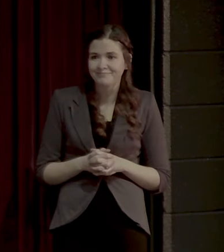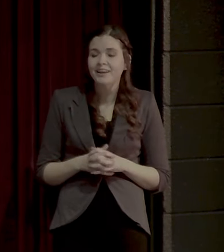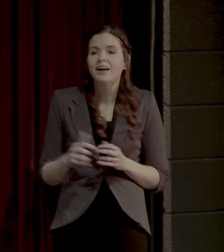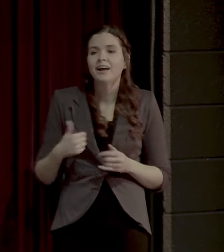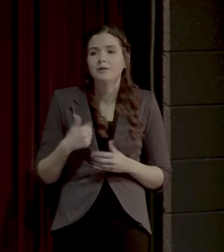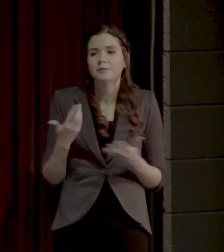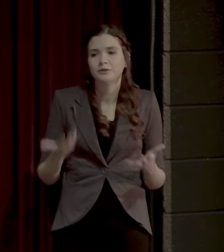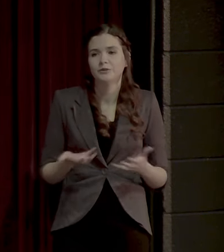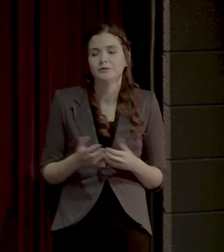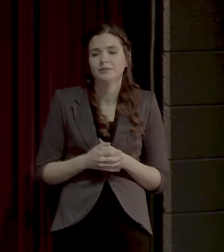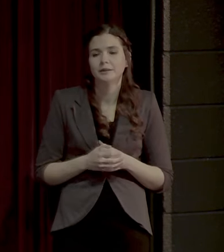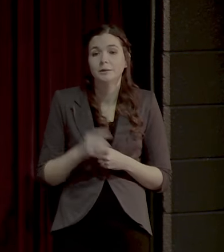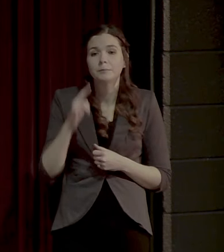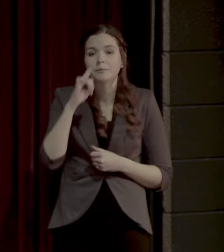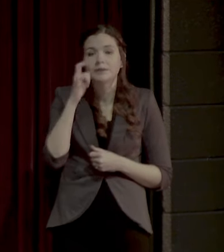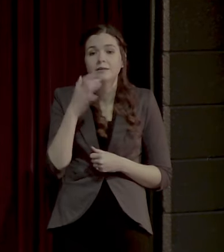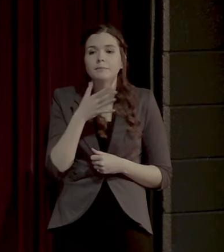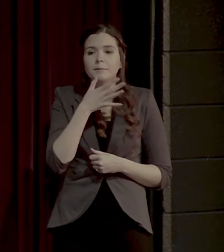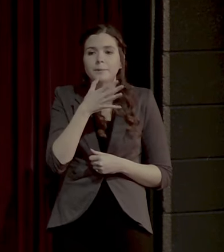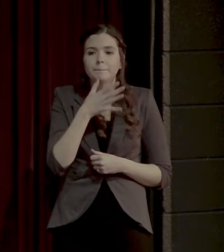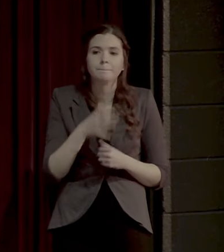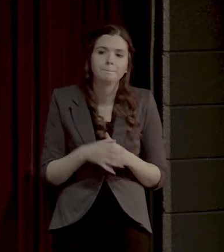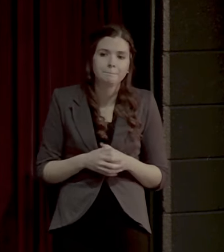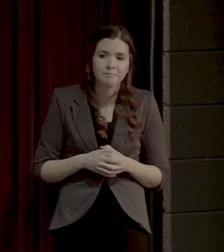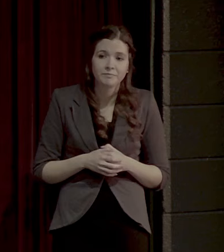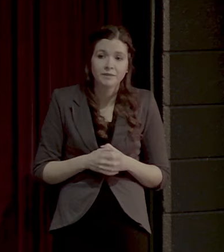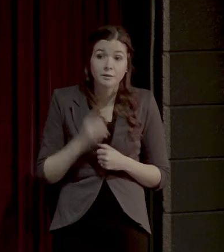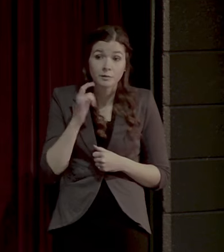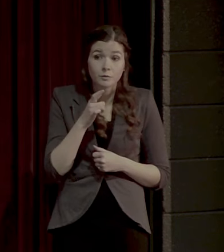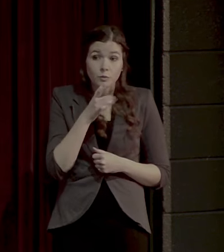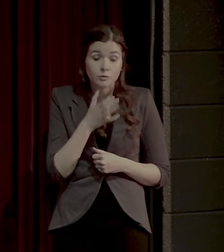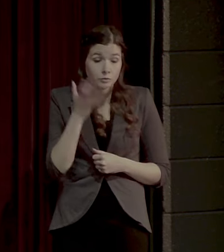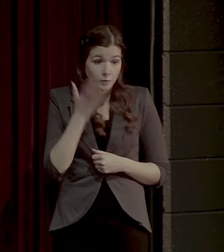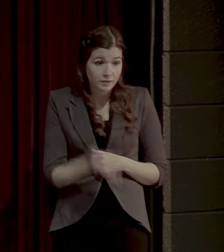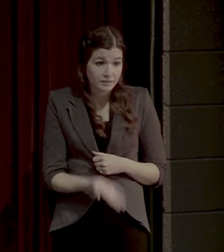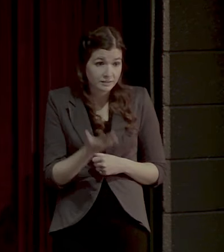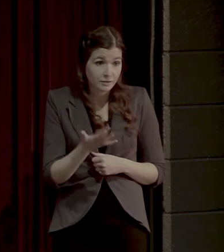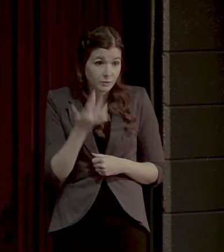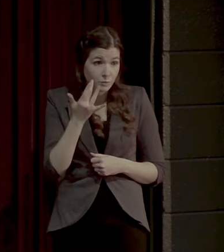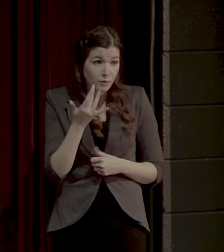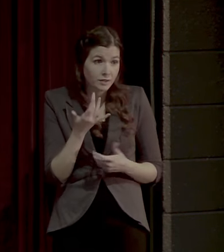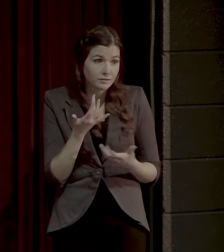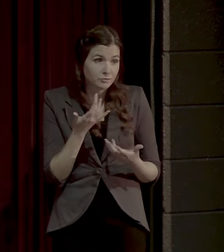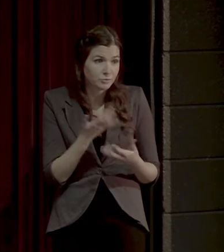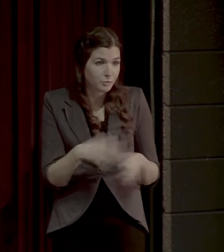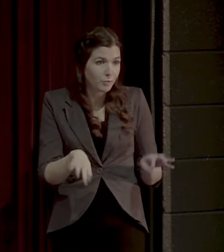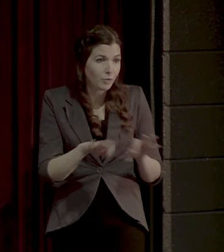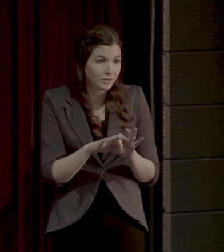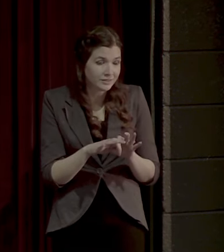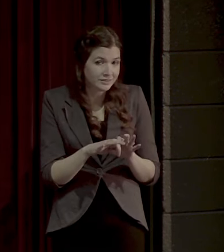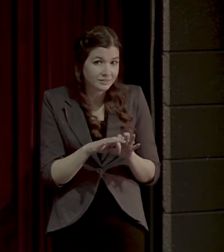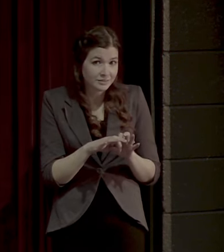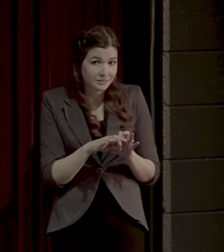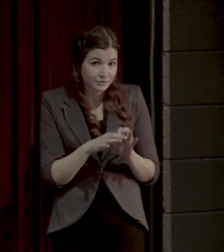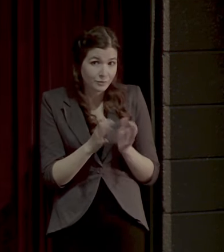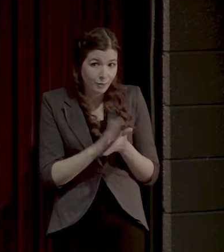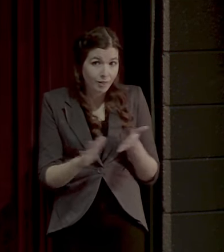I'm here because of my mom, because of who she was and how important she was to the